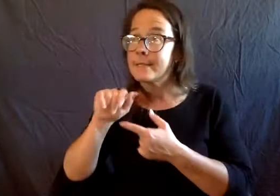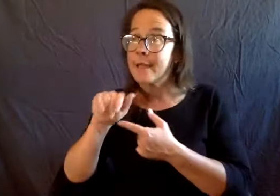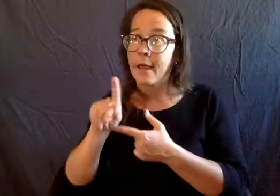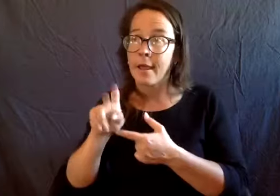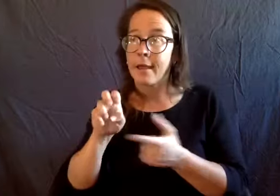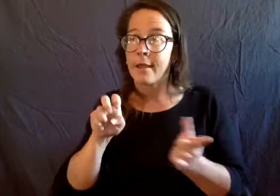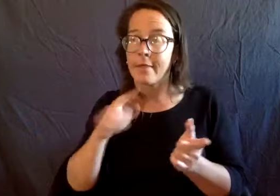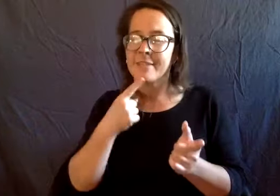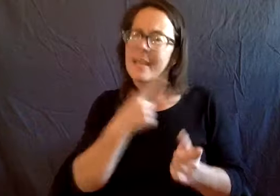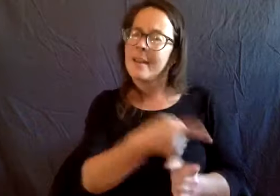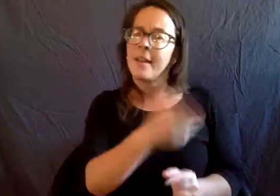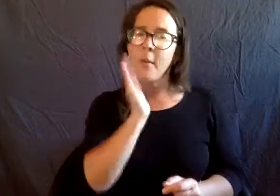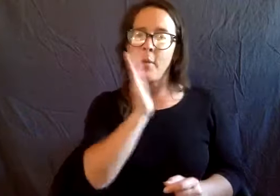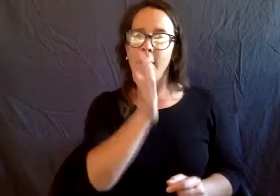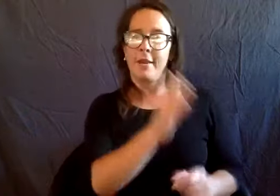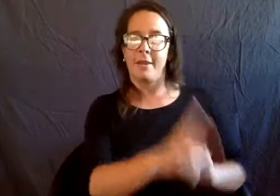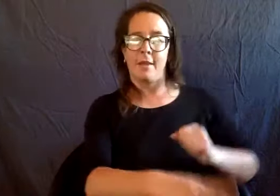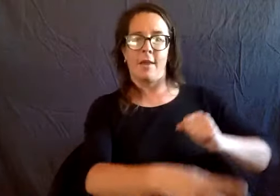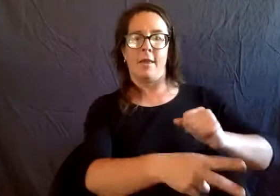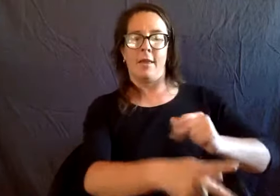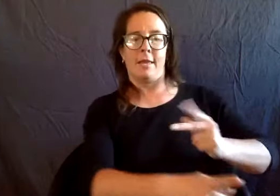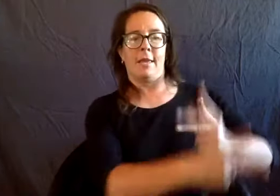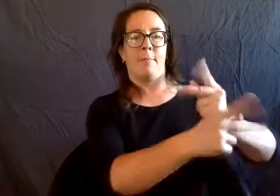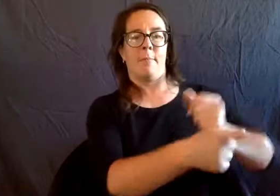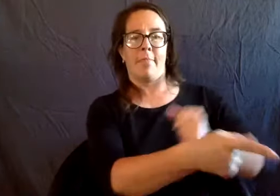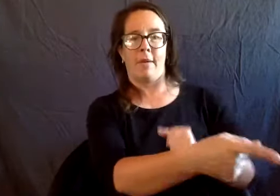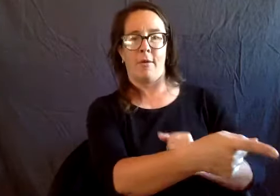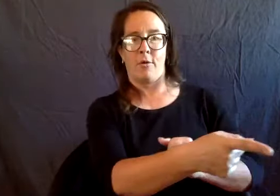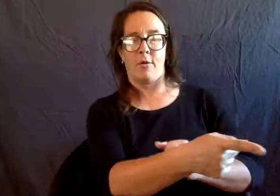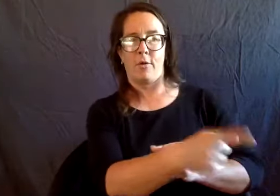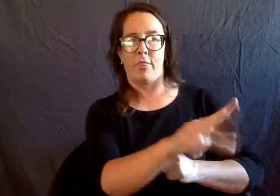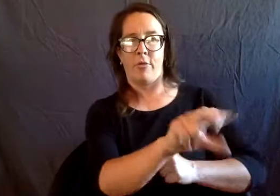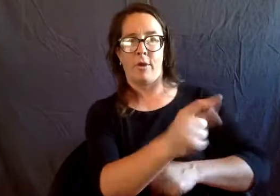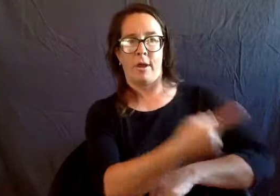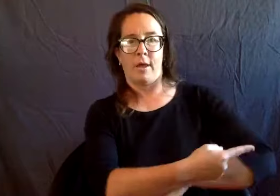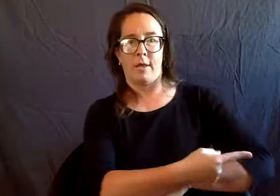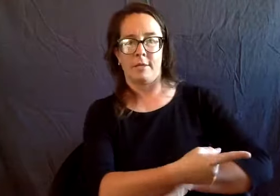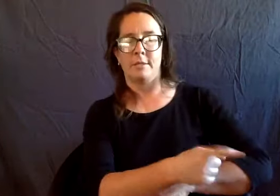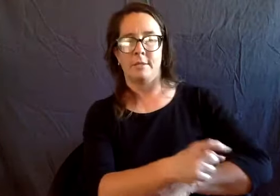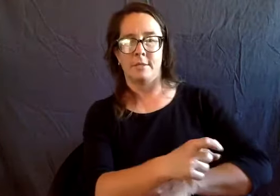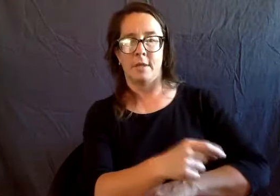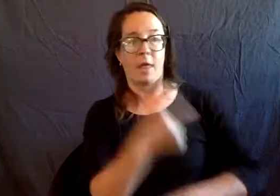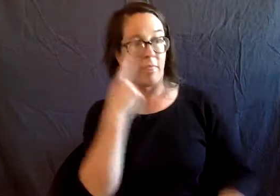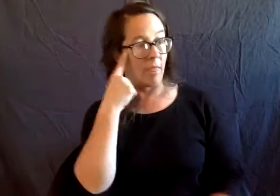we're going to keep him here for like 30 days, and you have to go to Al-Anon, and we're not going to let him out. And